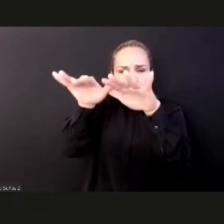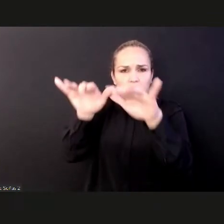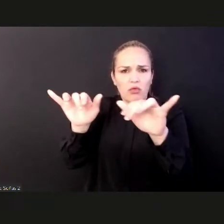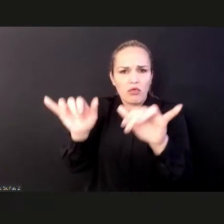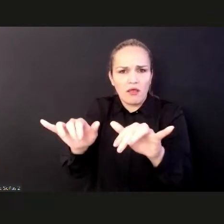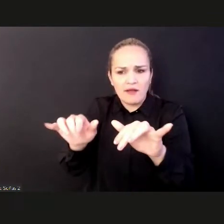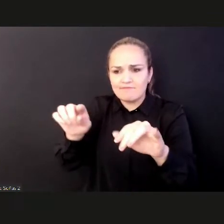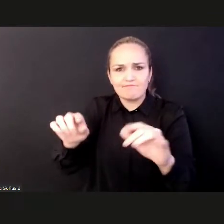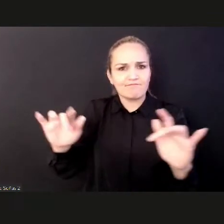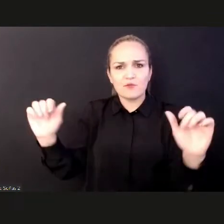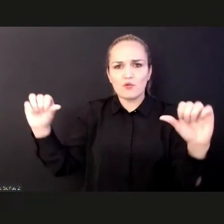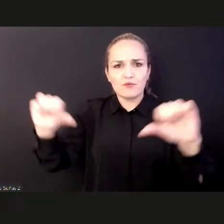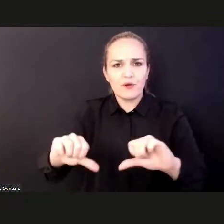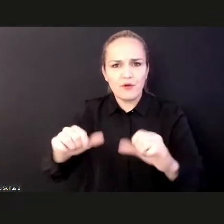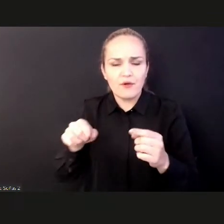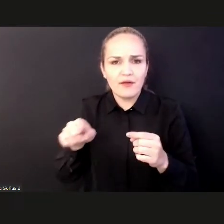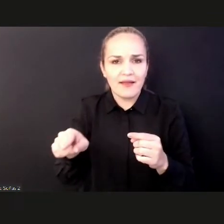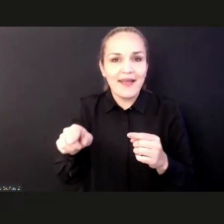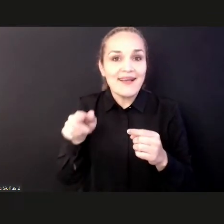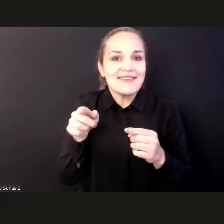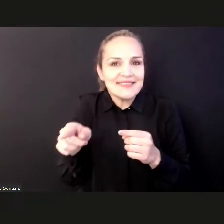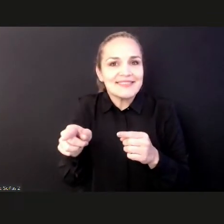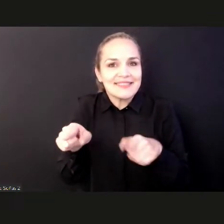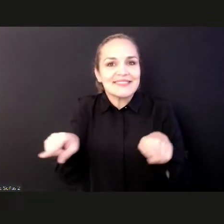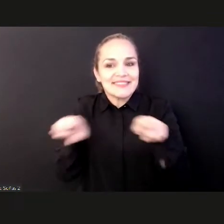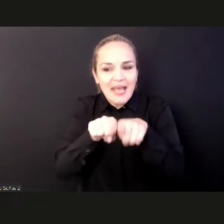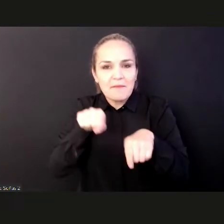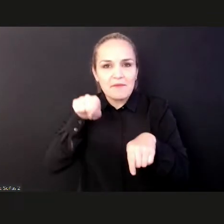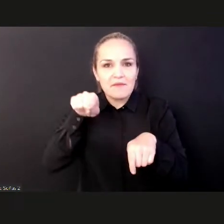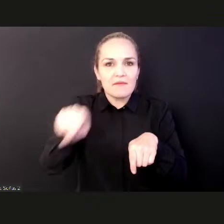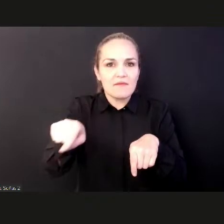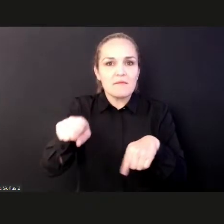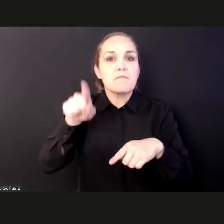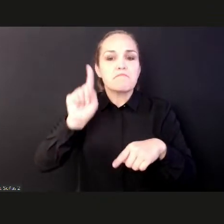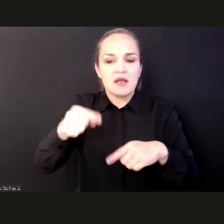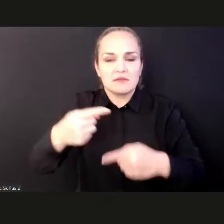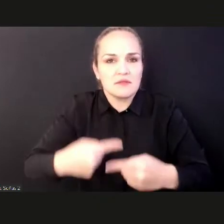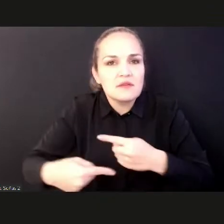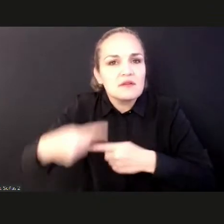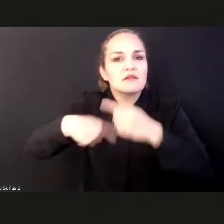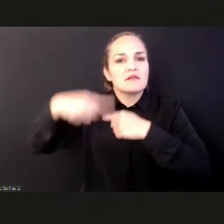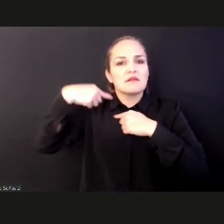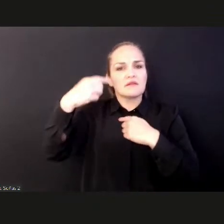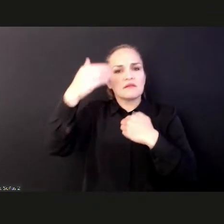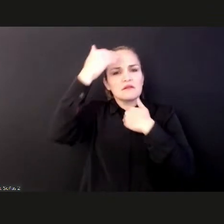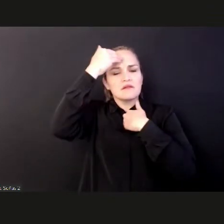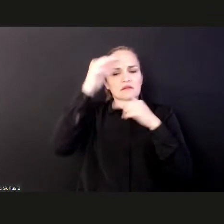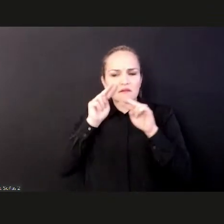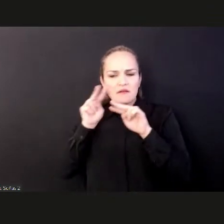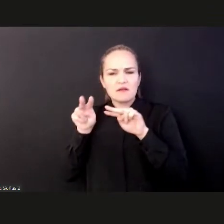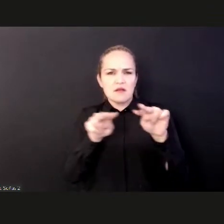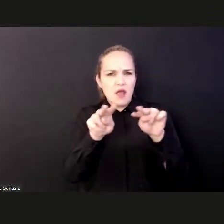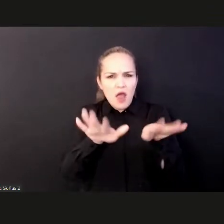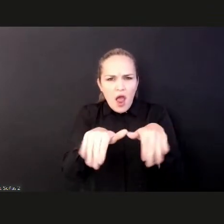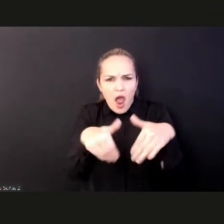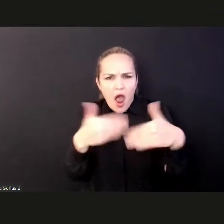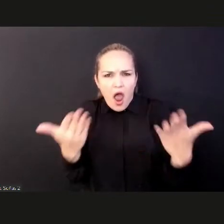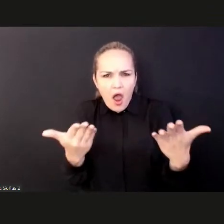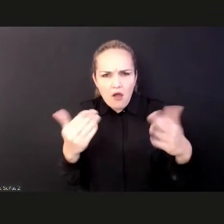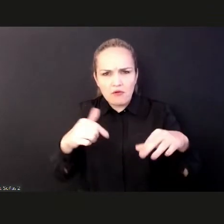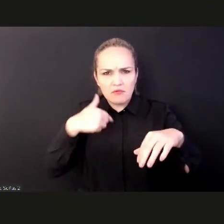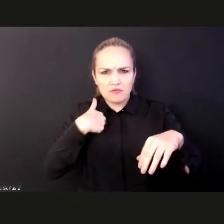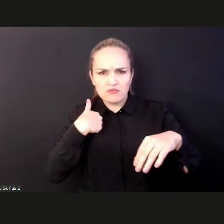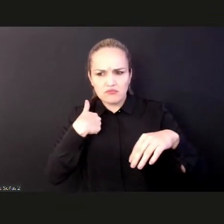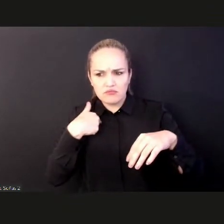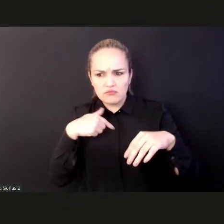destinations, and we really need to focus on what kind of infrastructures do they have? What